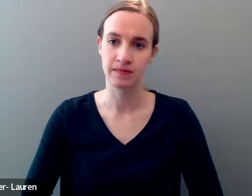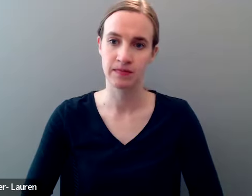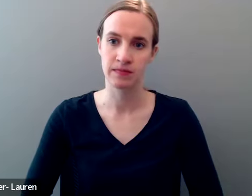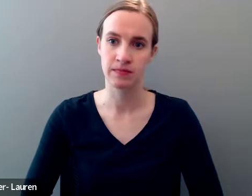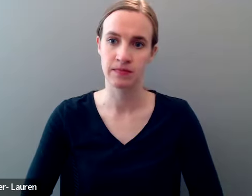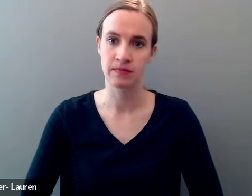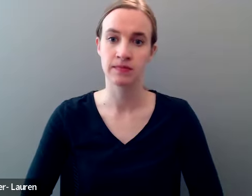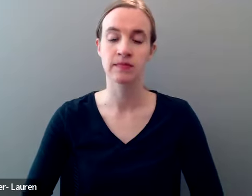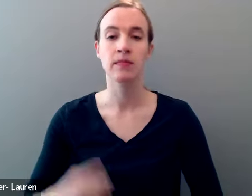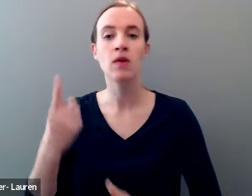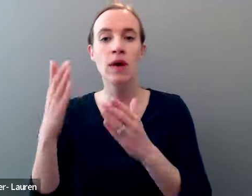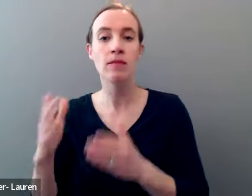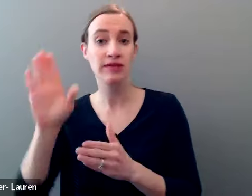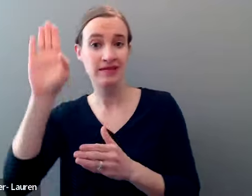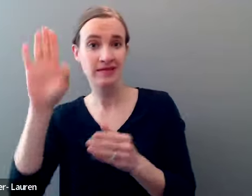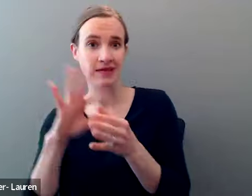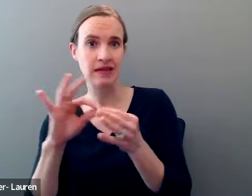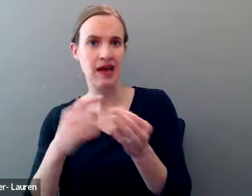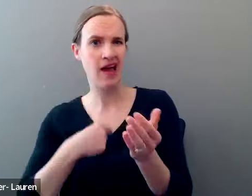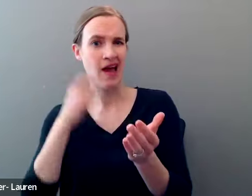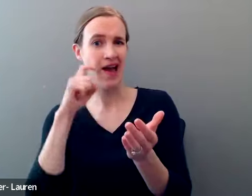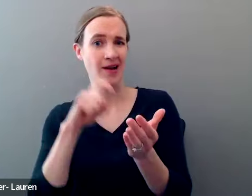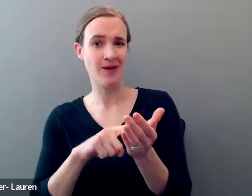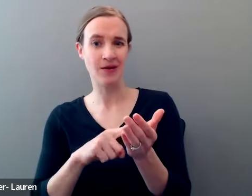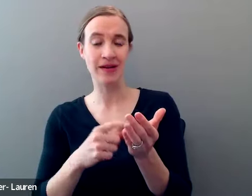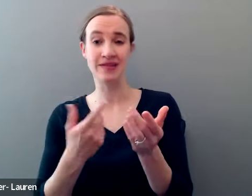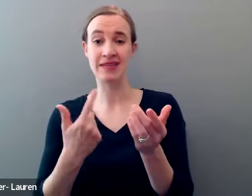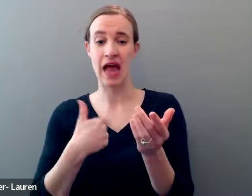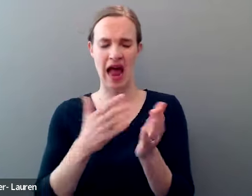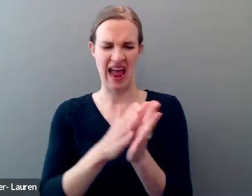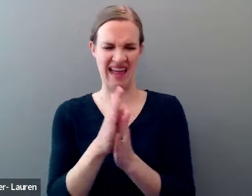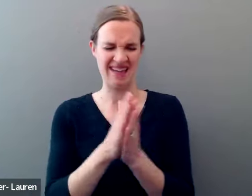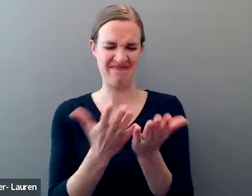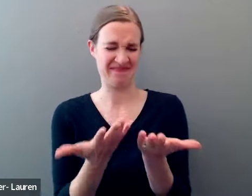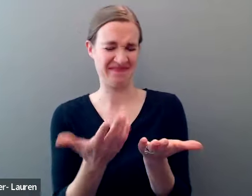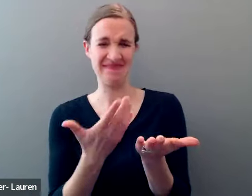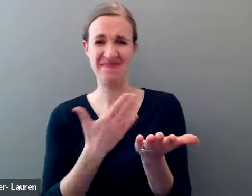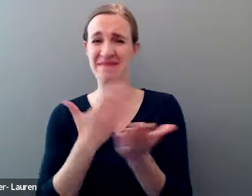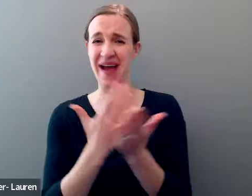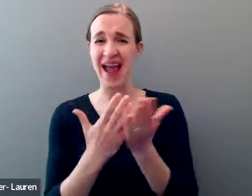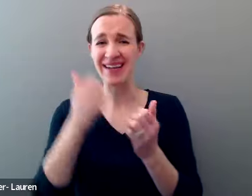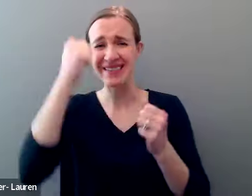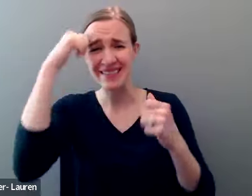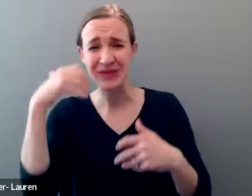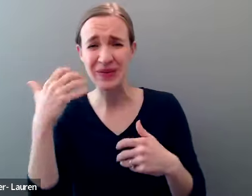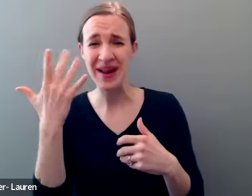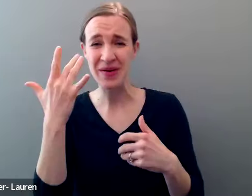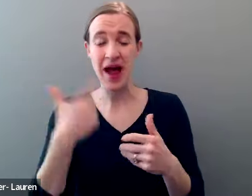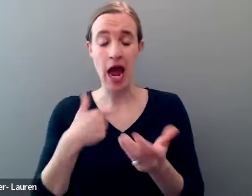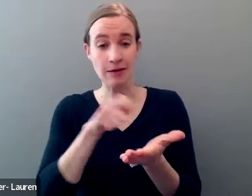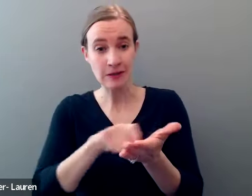I noticed my hands were a little bit sweaty from writing, and then I started thinking about it, and it feels like they got even more